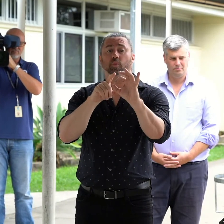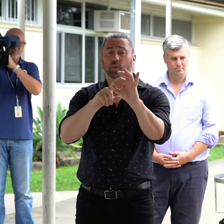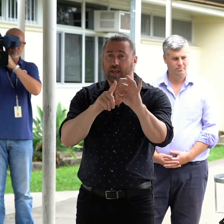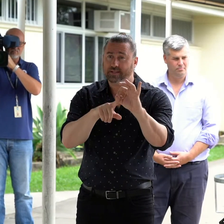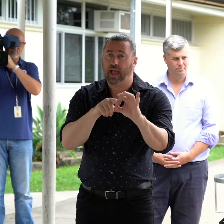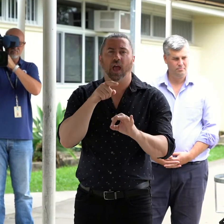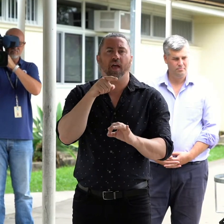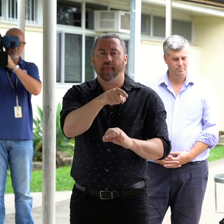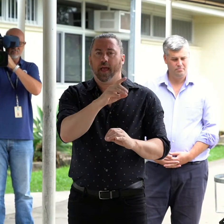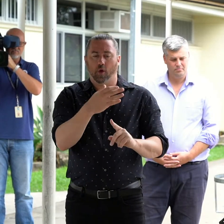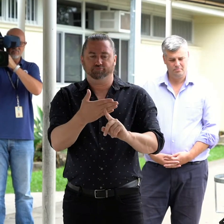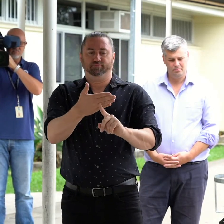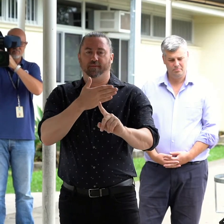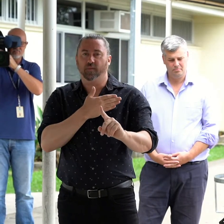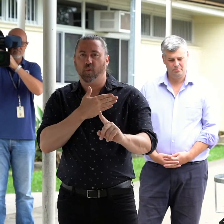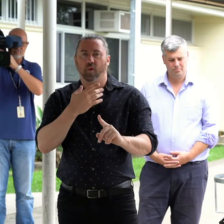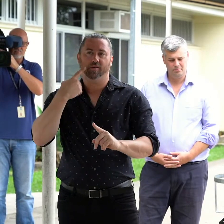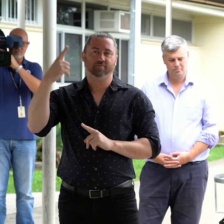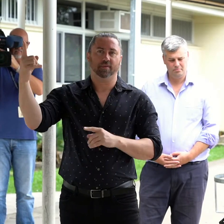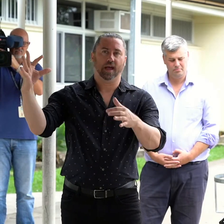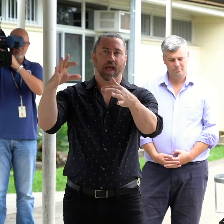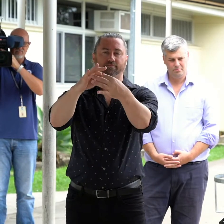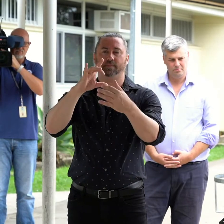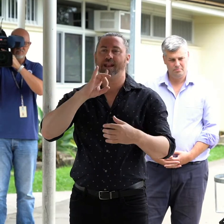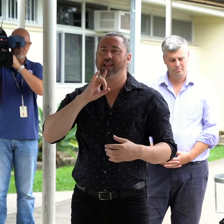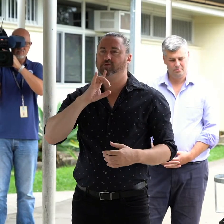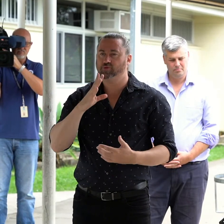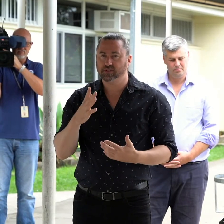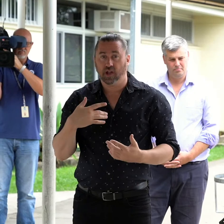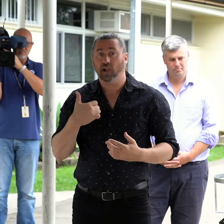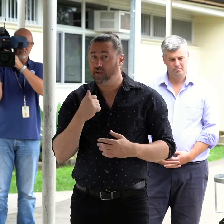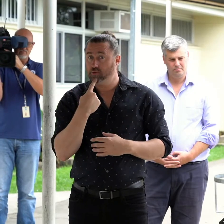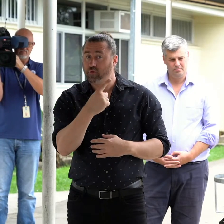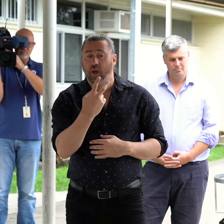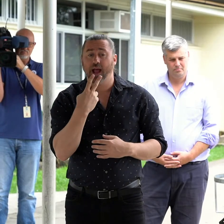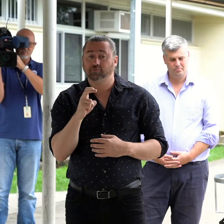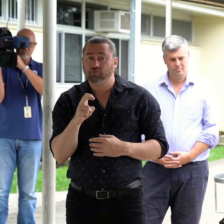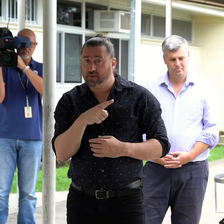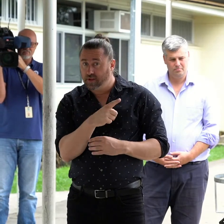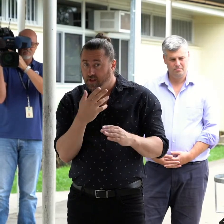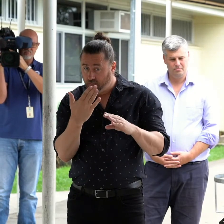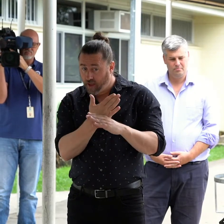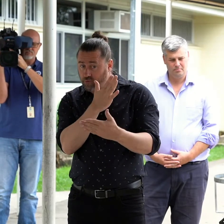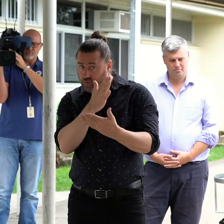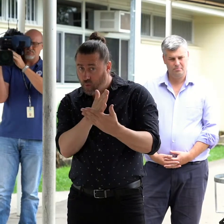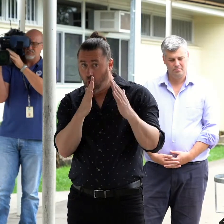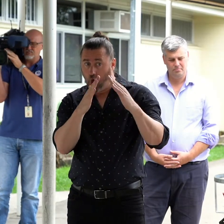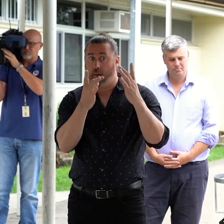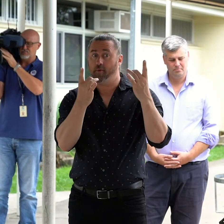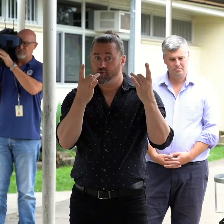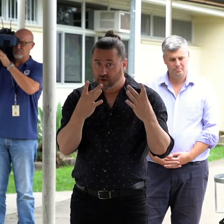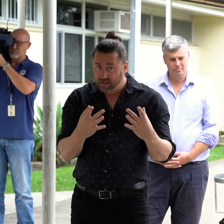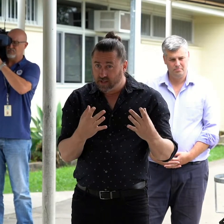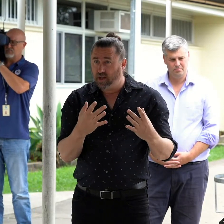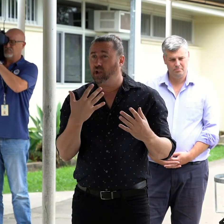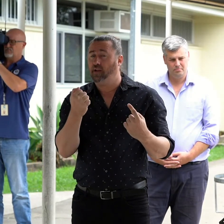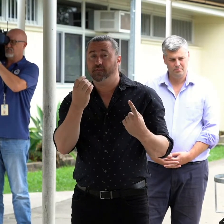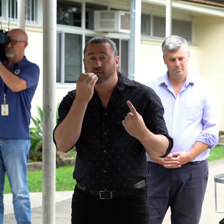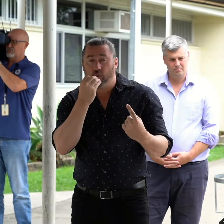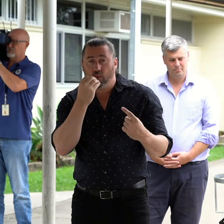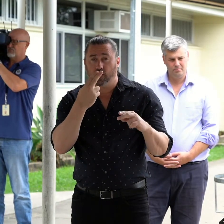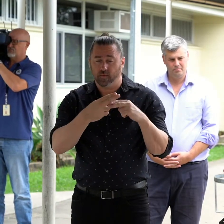ahead of time. We do ask people who are relocating, we've specifically said, please make sure your homes are ready. You're equipped with food